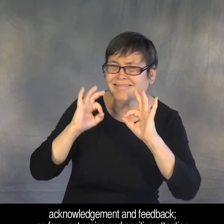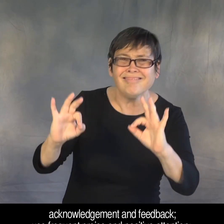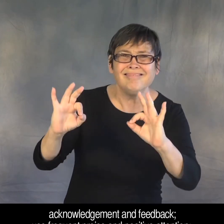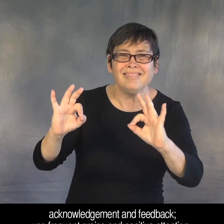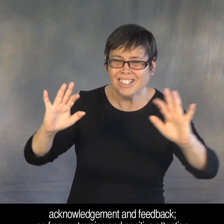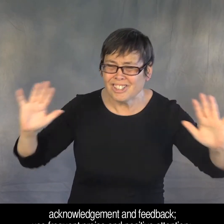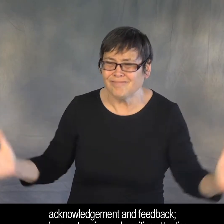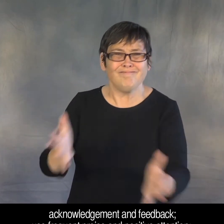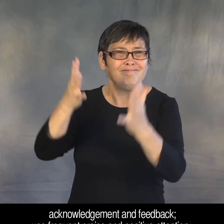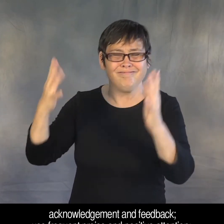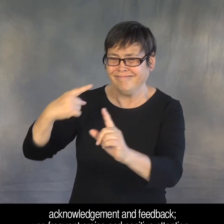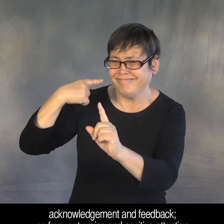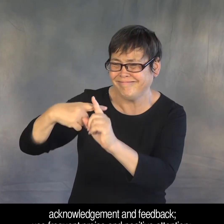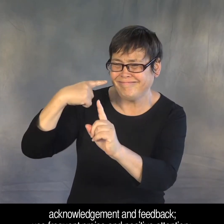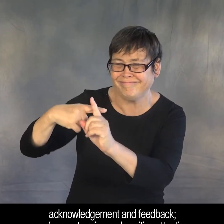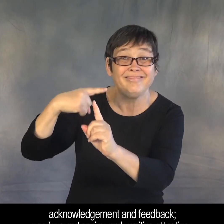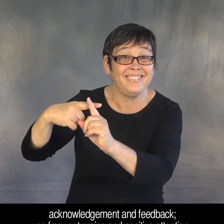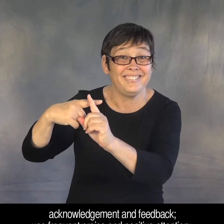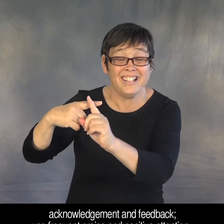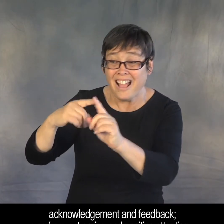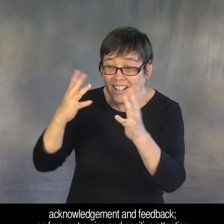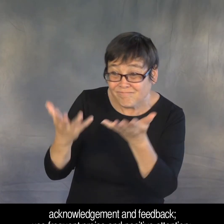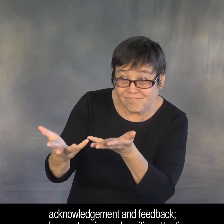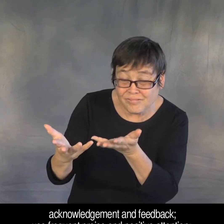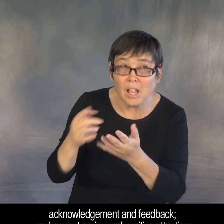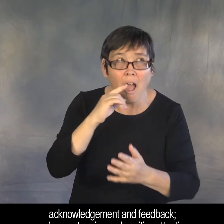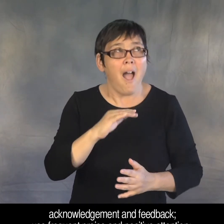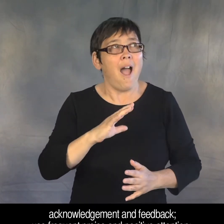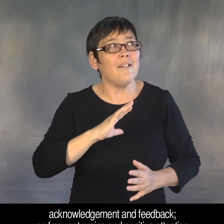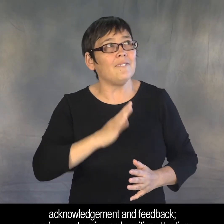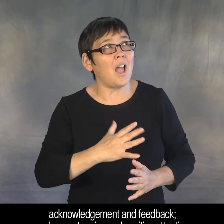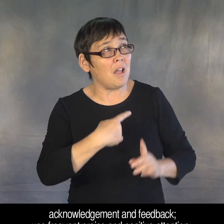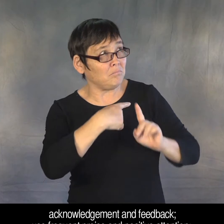Use frequent praise and positive attention.